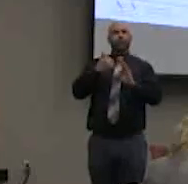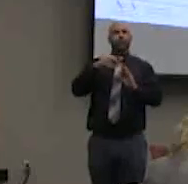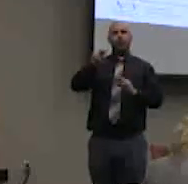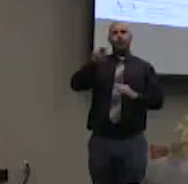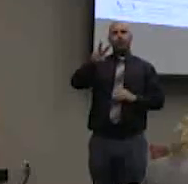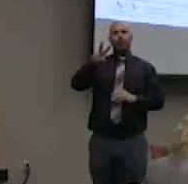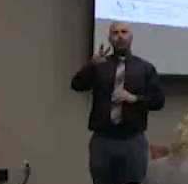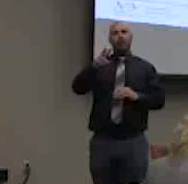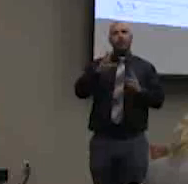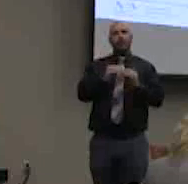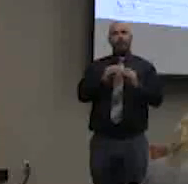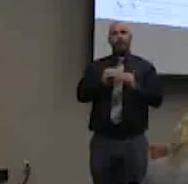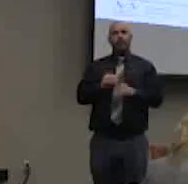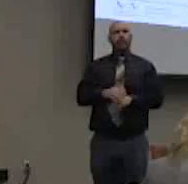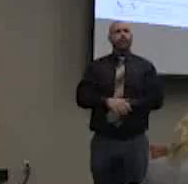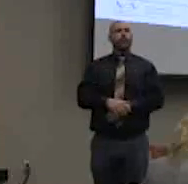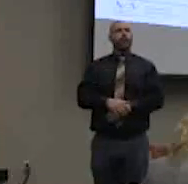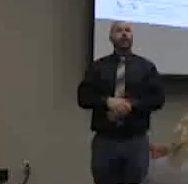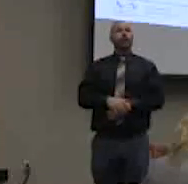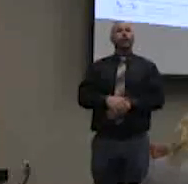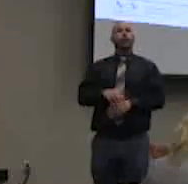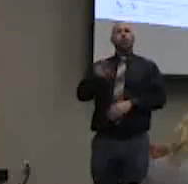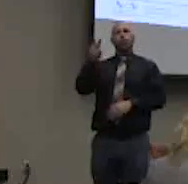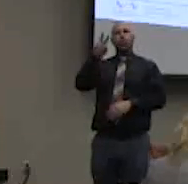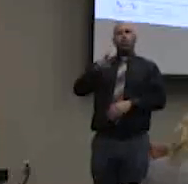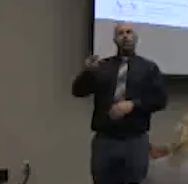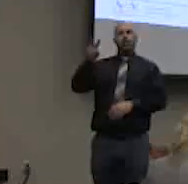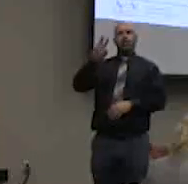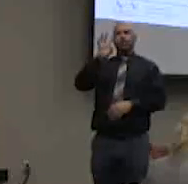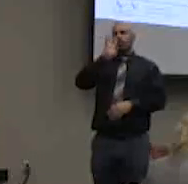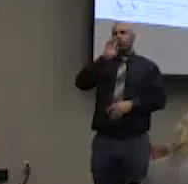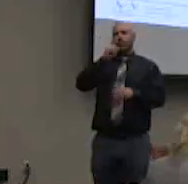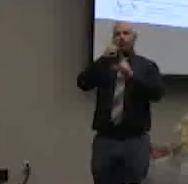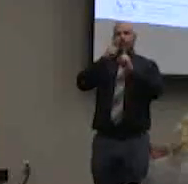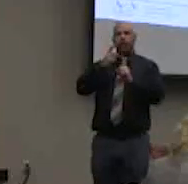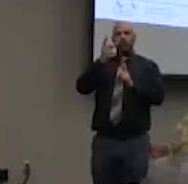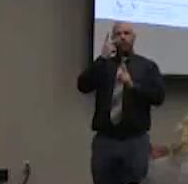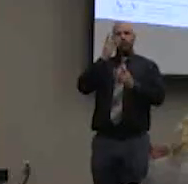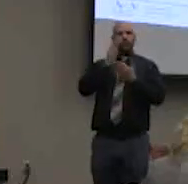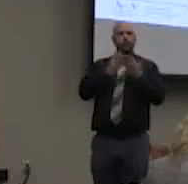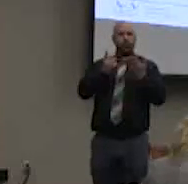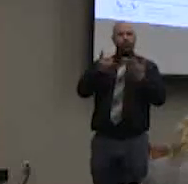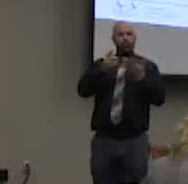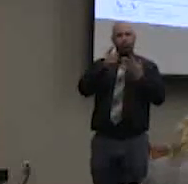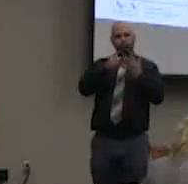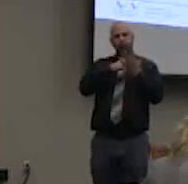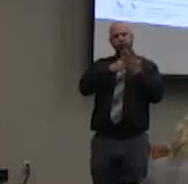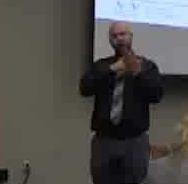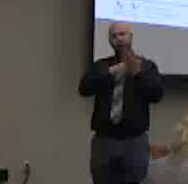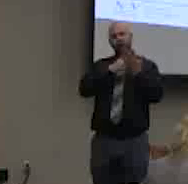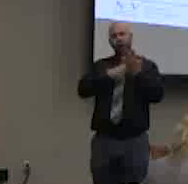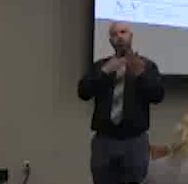Looking at the talking points, I know I saw some of you kind of flipping through some of those already. When looking at the talking points, a couple of things to keep in